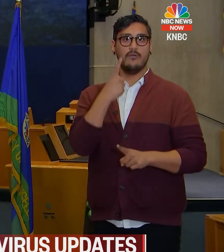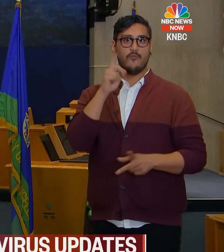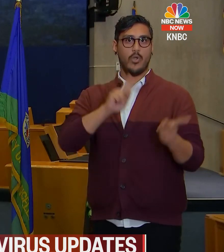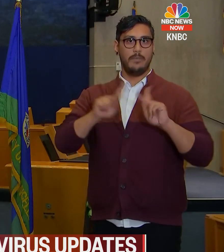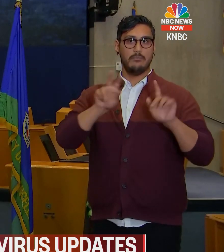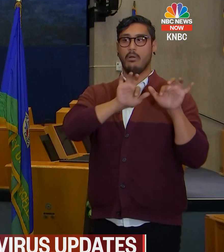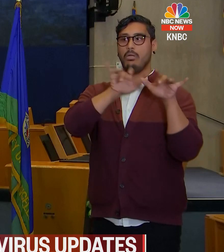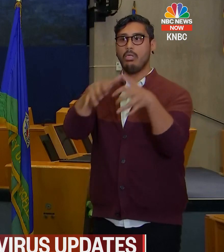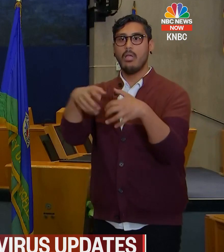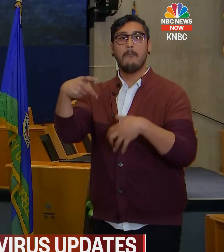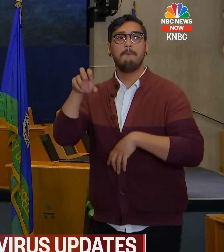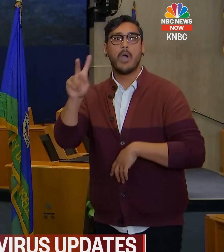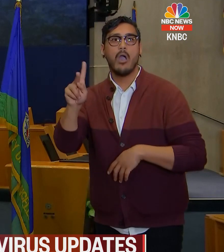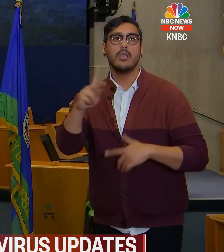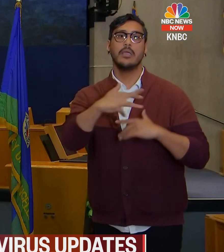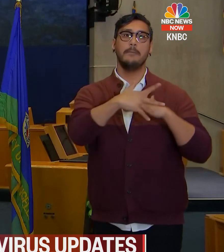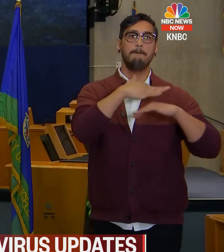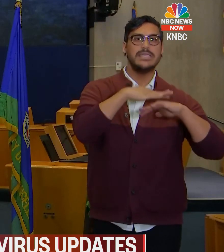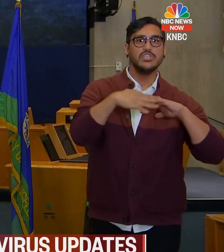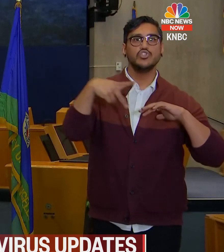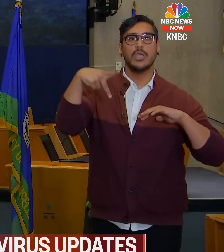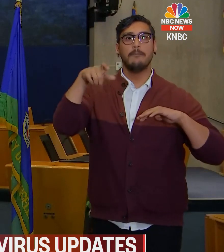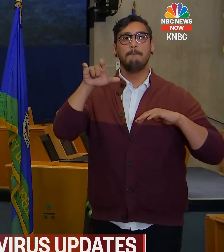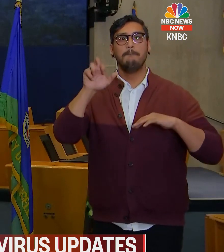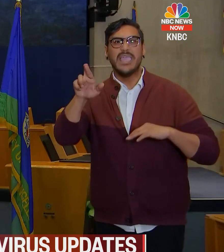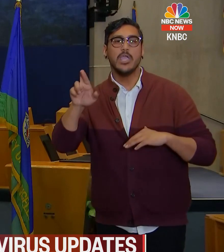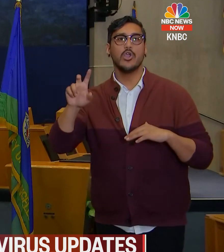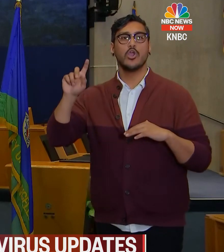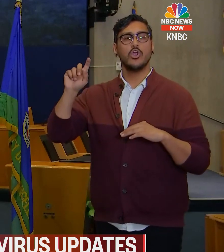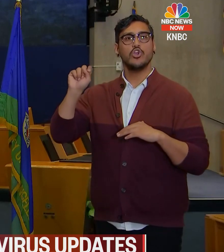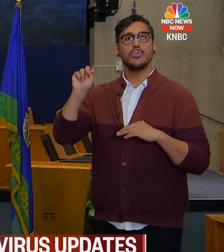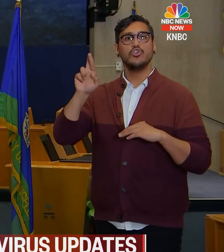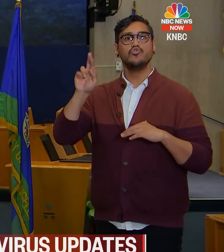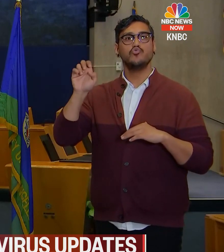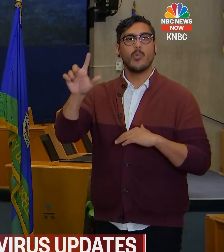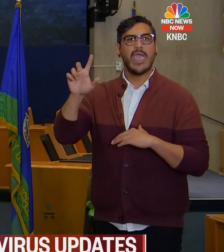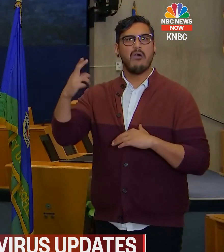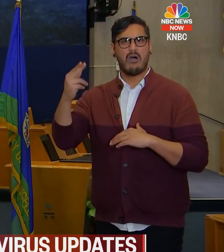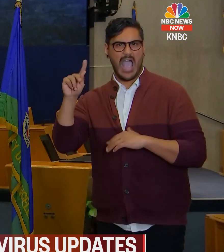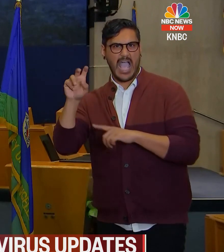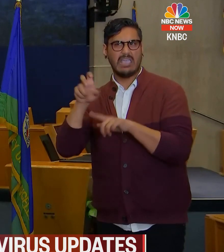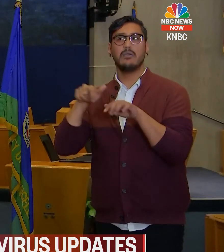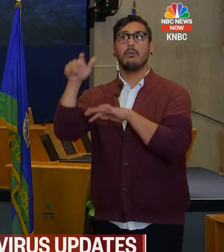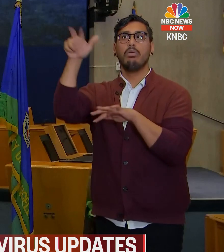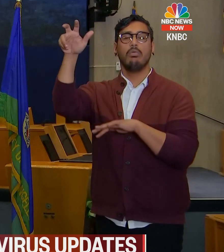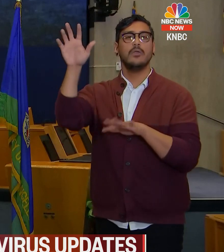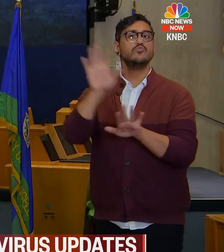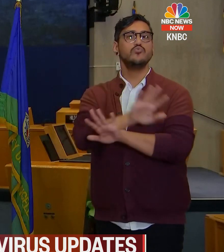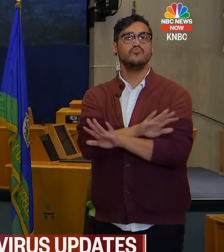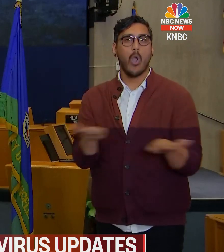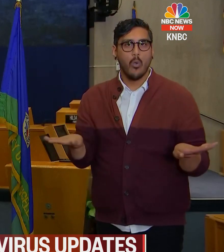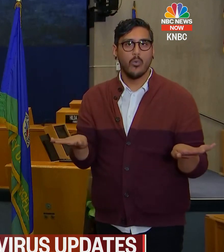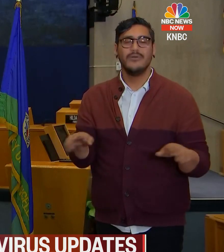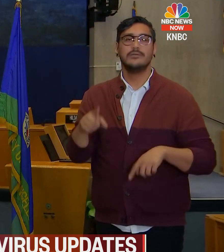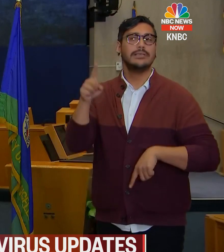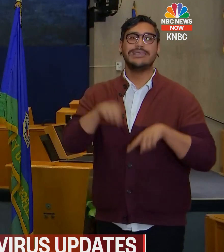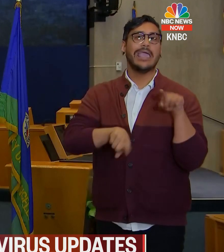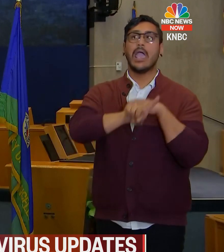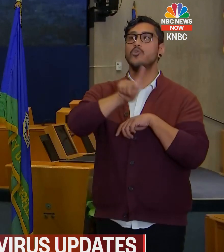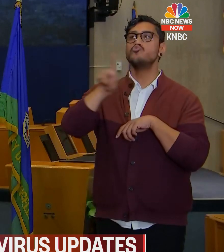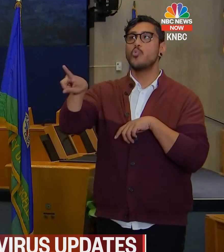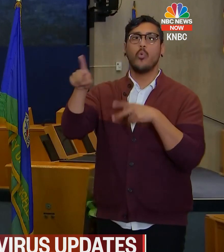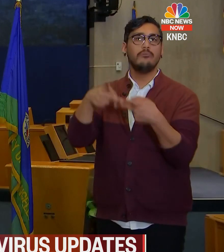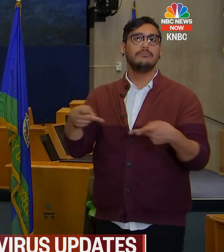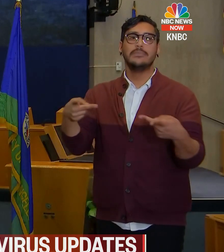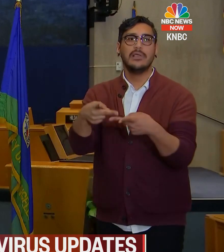at parks, beaches, piers, or on the trails. You cannot be in spaces and places where you are